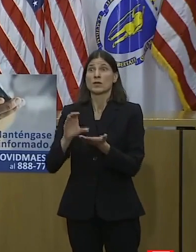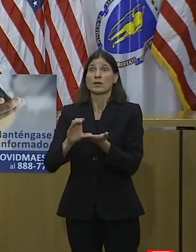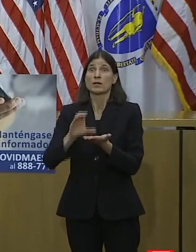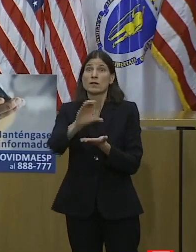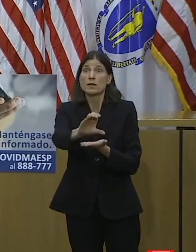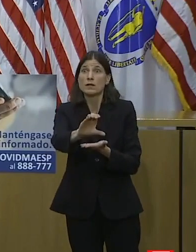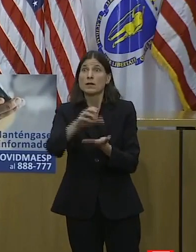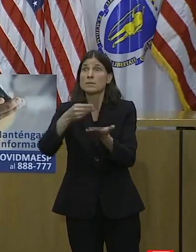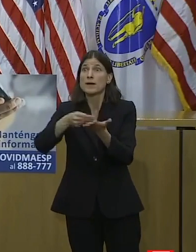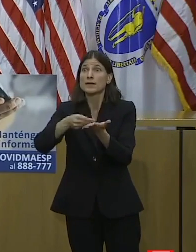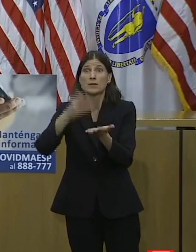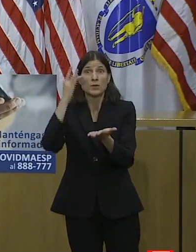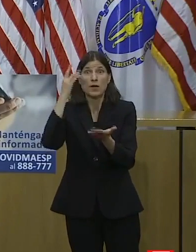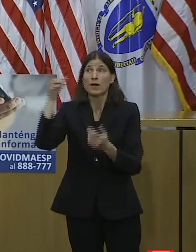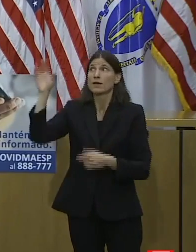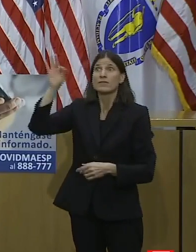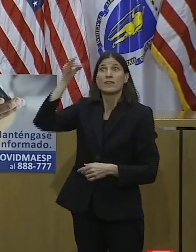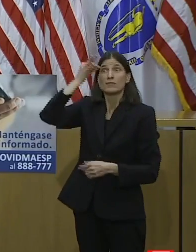6.25%, which